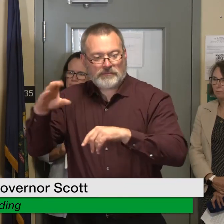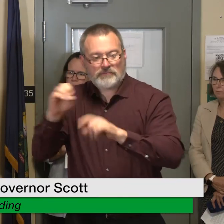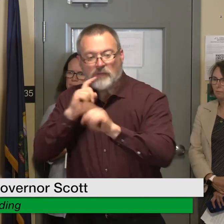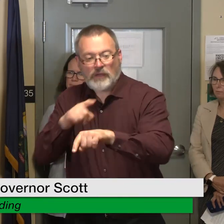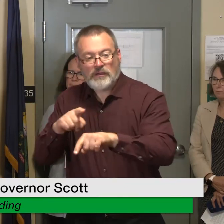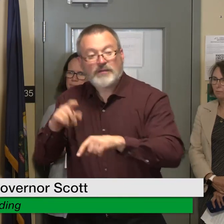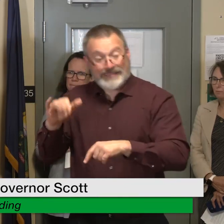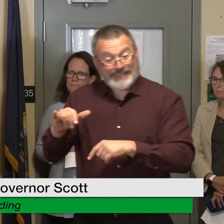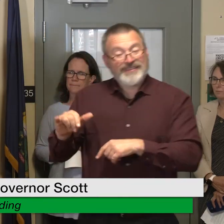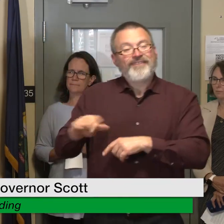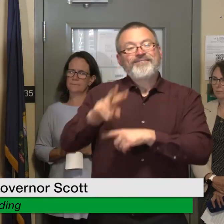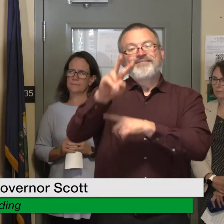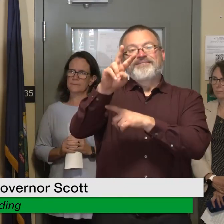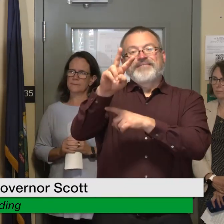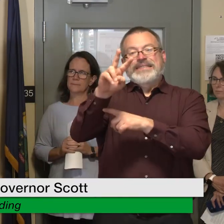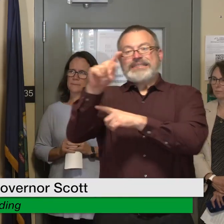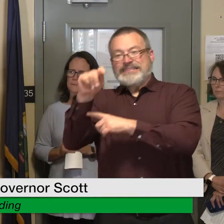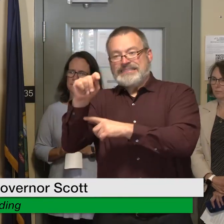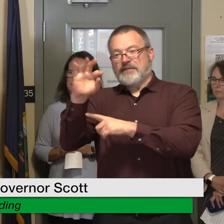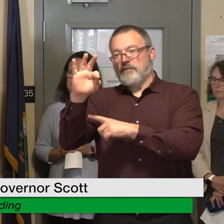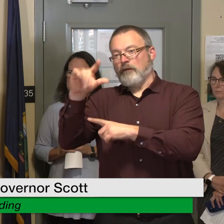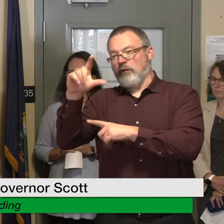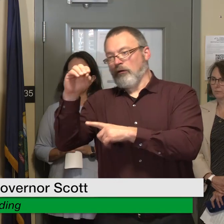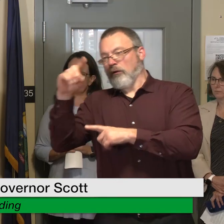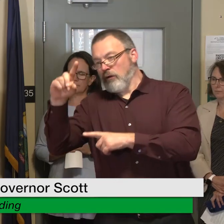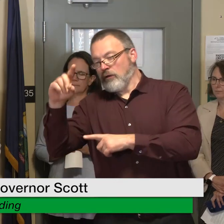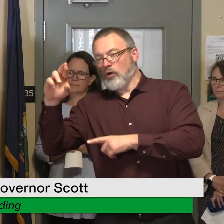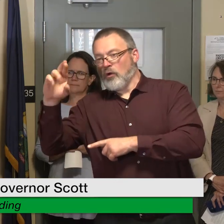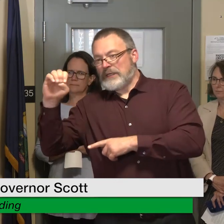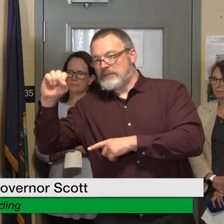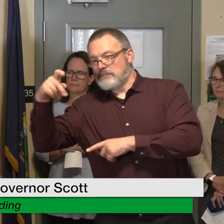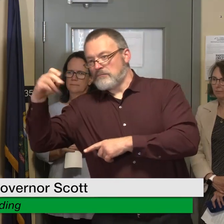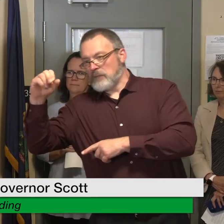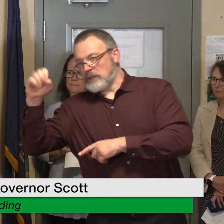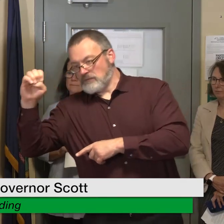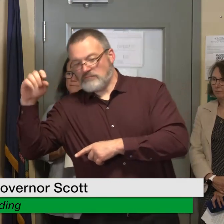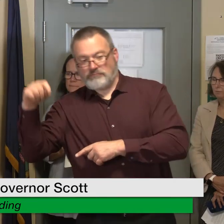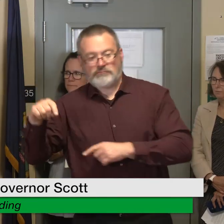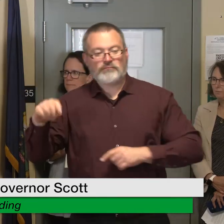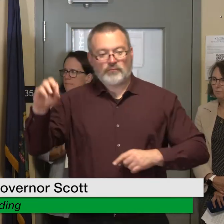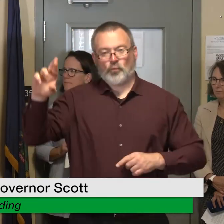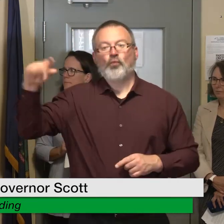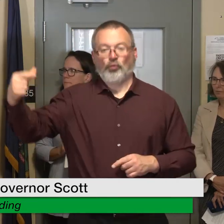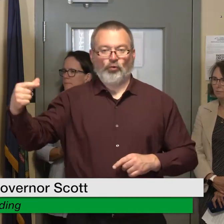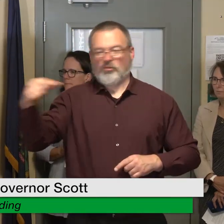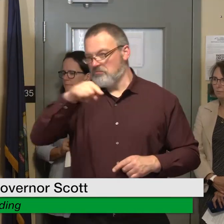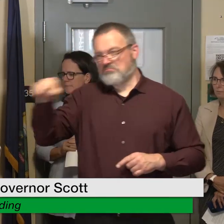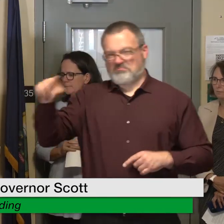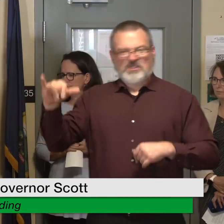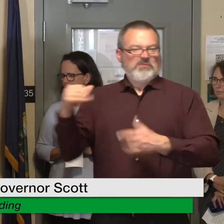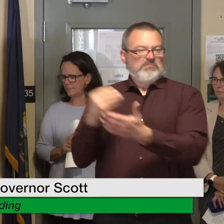vtfloodresponse.org. I'll be available for questions later, and I'll now turn it over to Secretary Flynn.